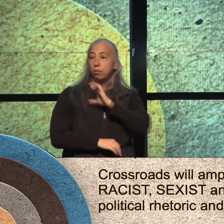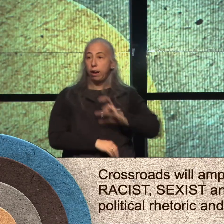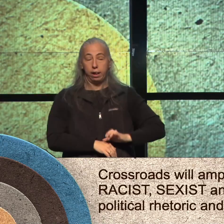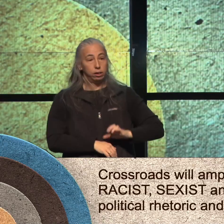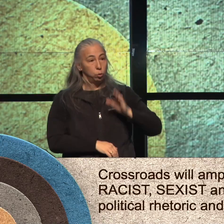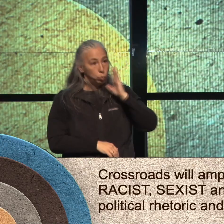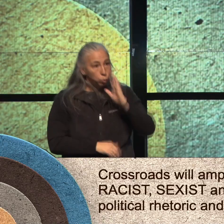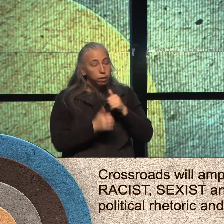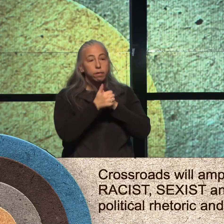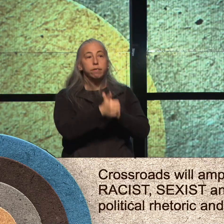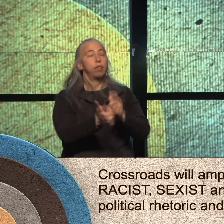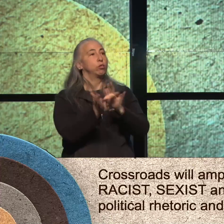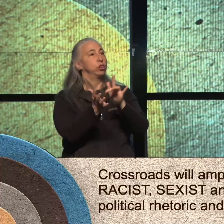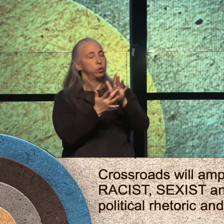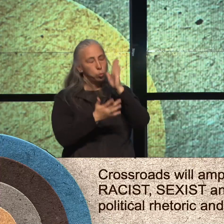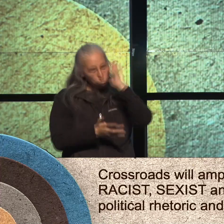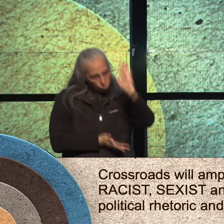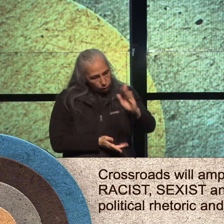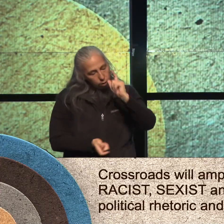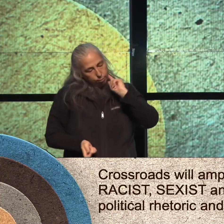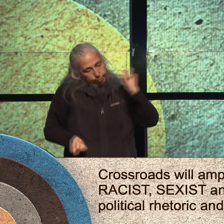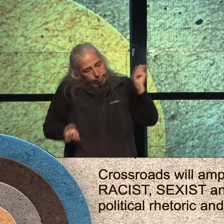transformed.